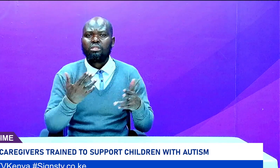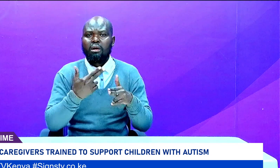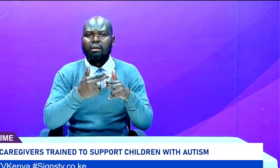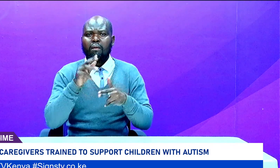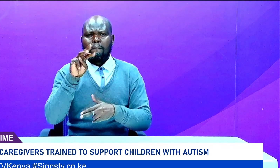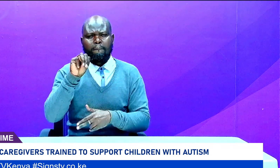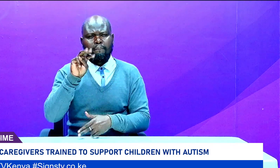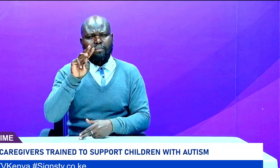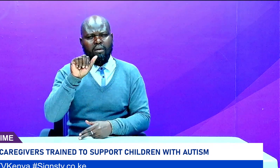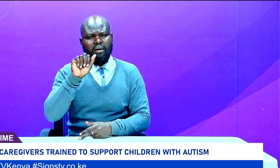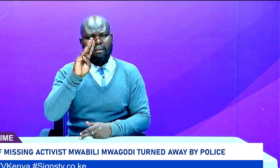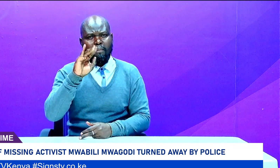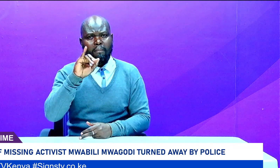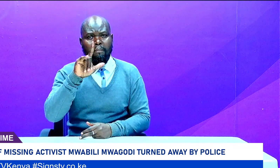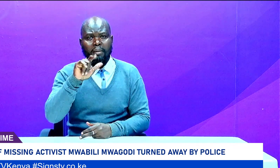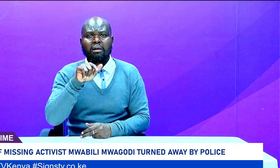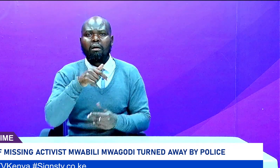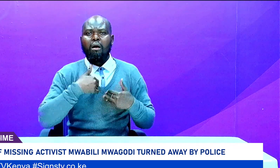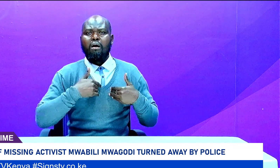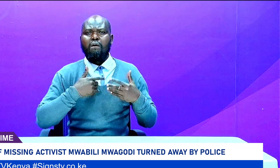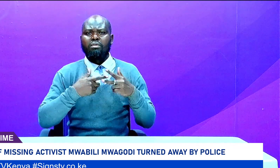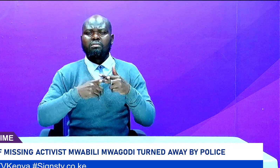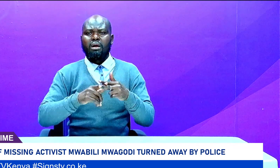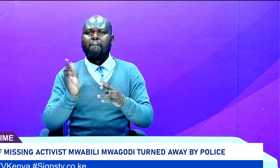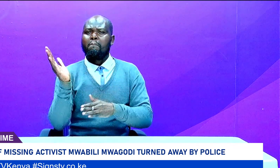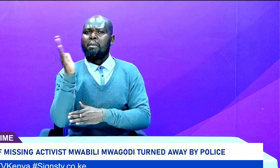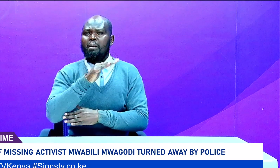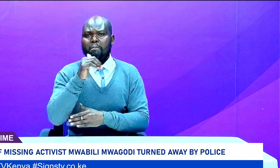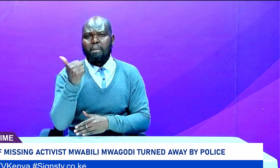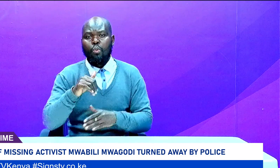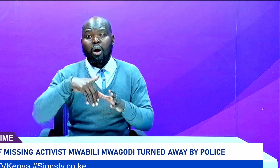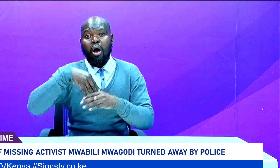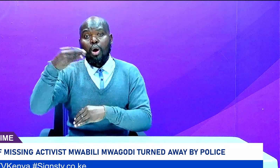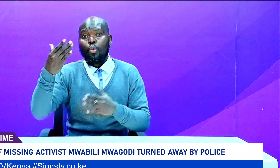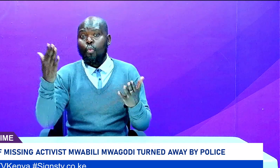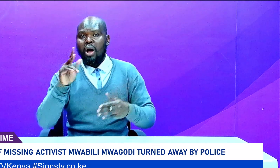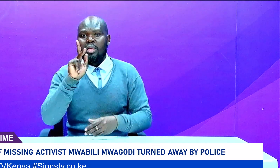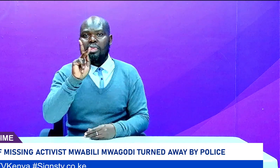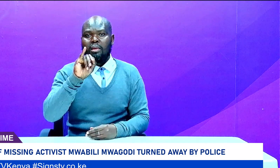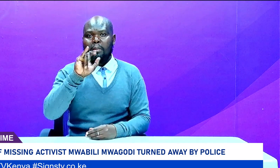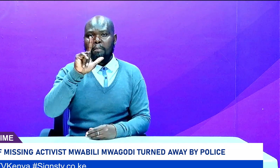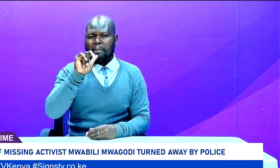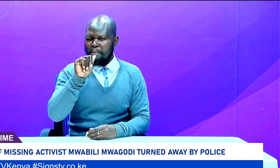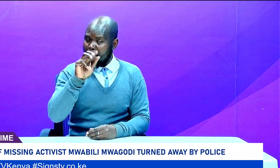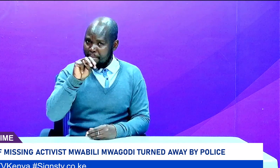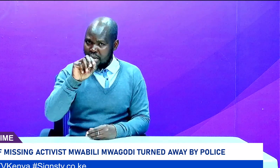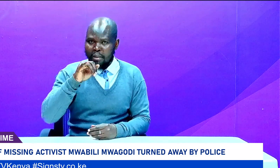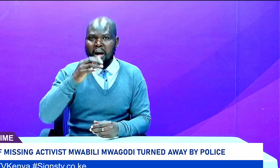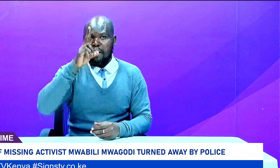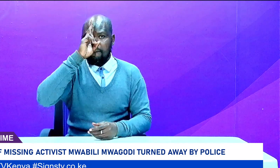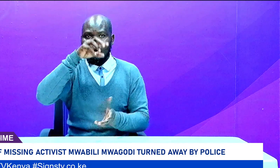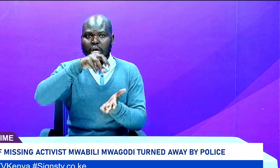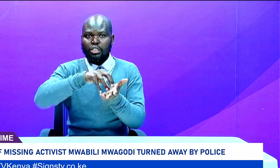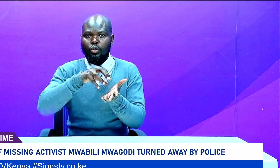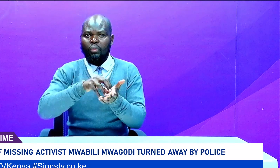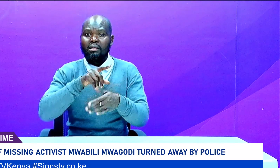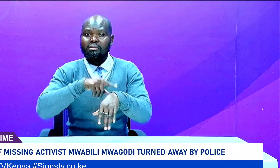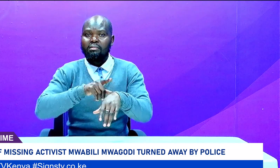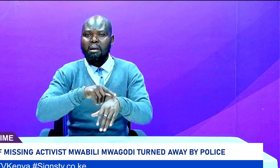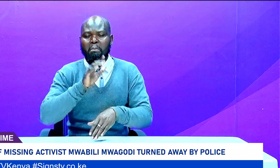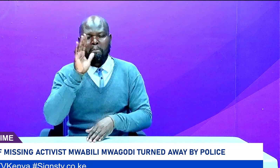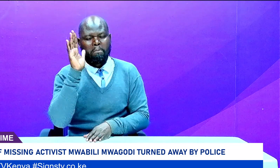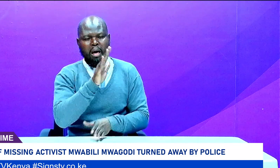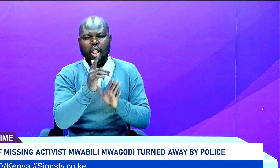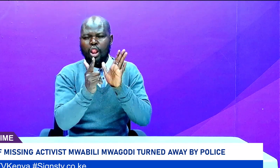The family of missing activist Mwabili Mugodi has been turned away at Kilimani police